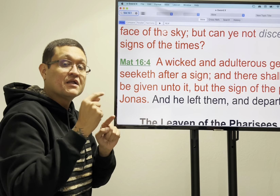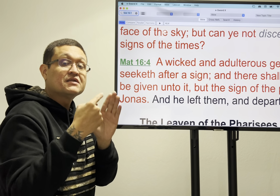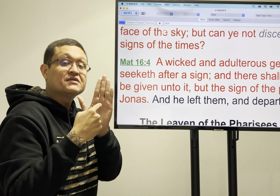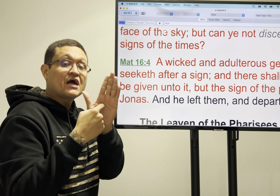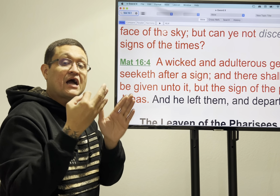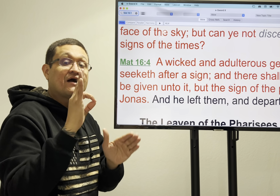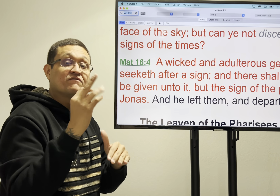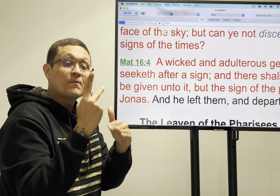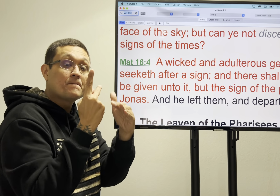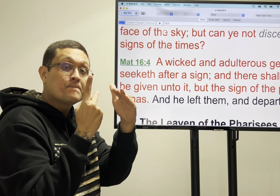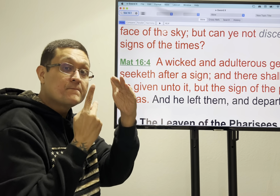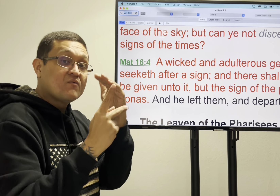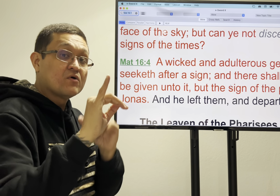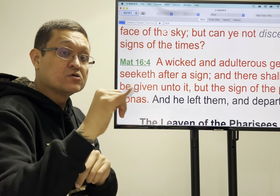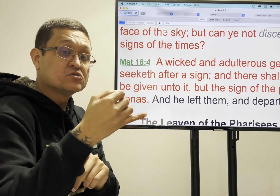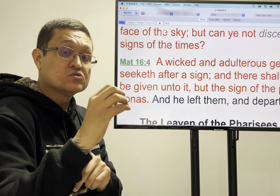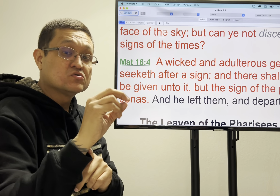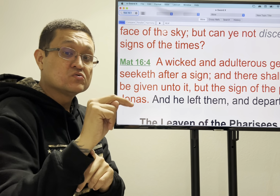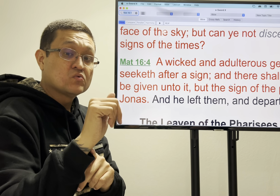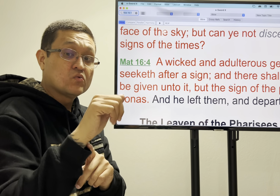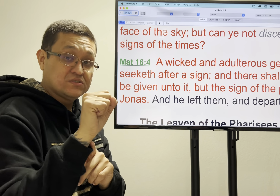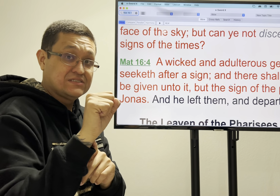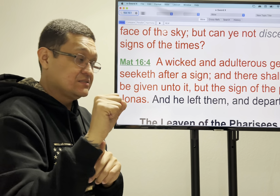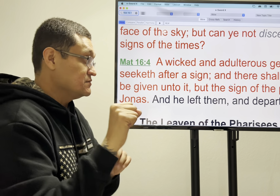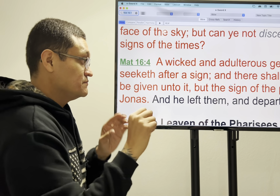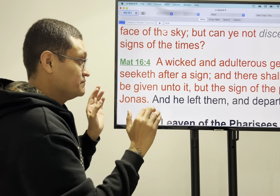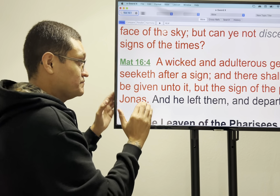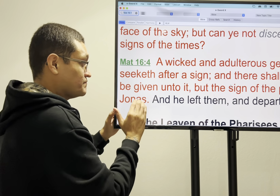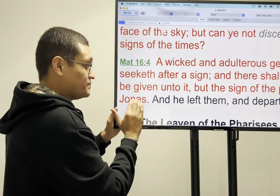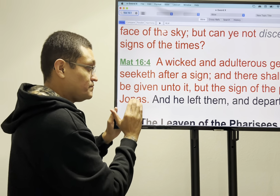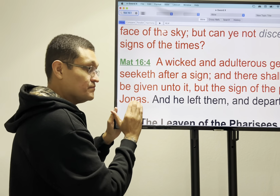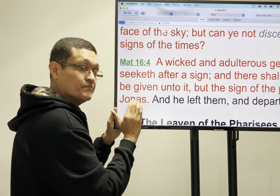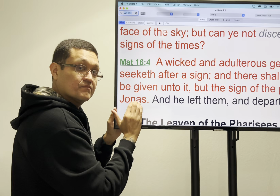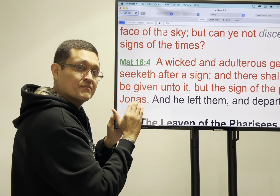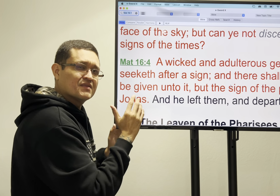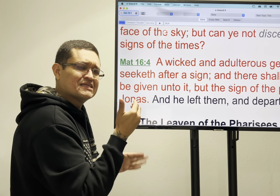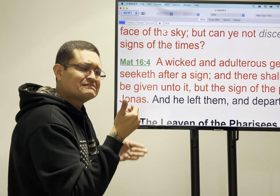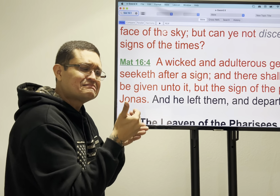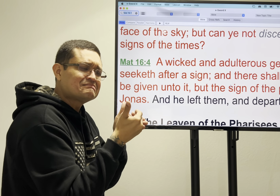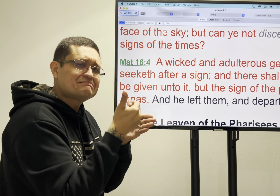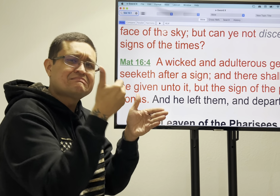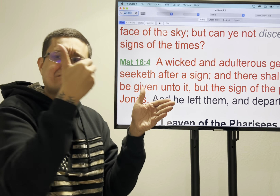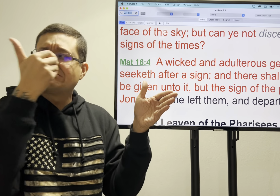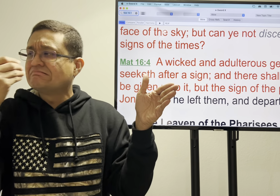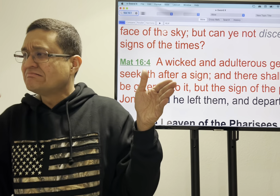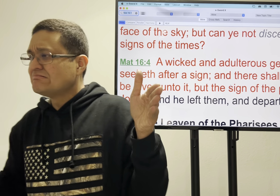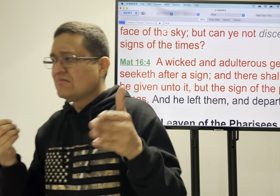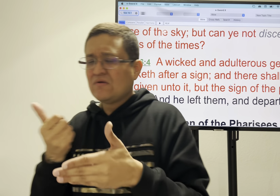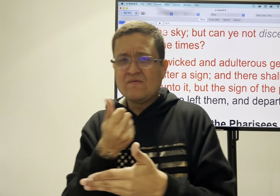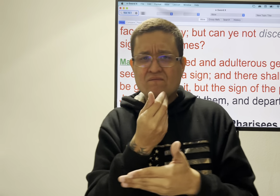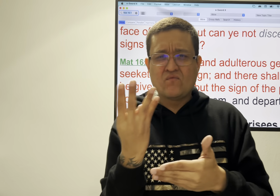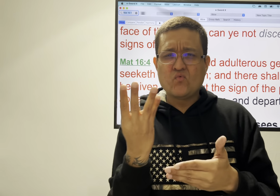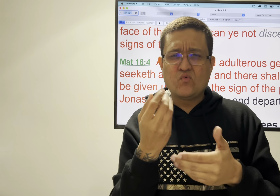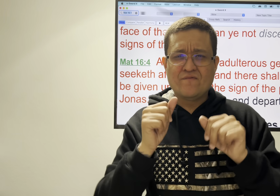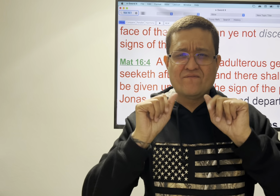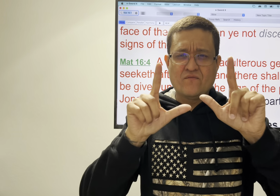We have to be careful and be ready. Anyway, here's the point. He said, but the sign of the prophet Jonas.